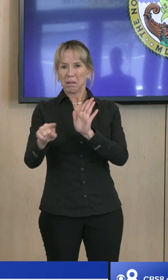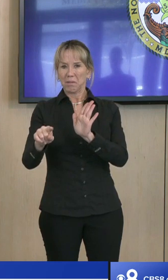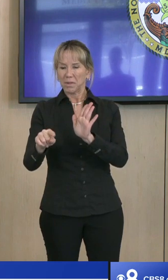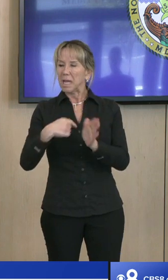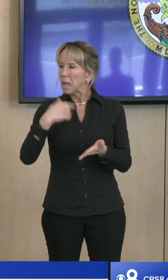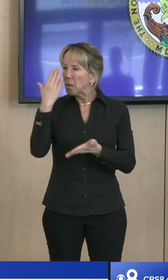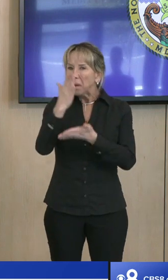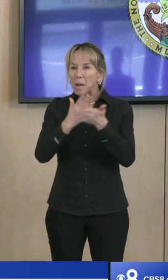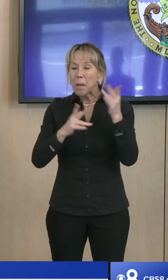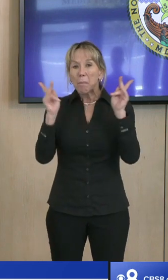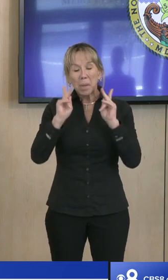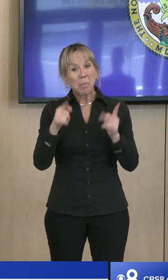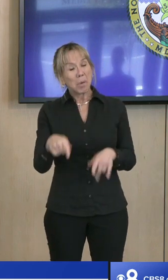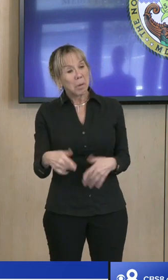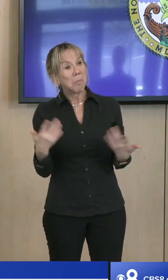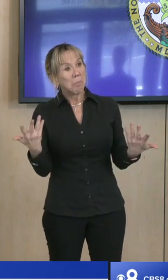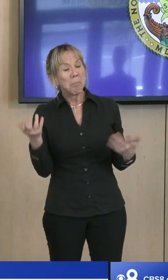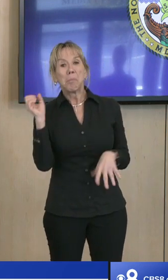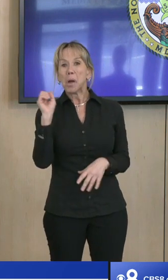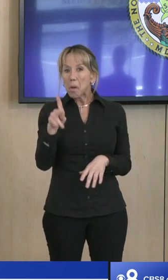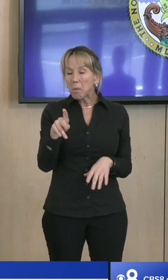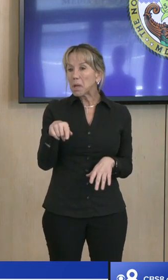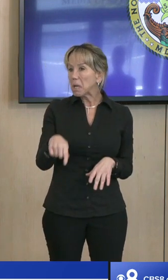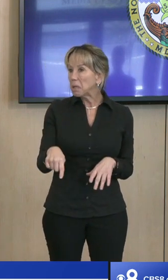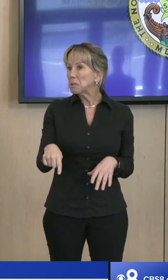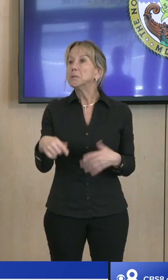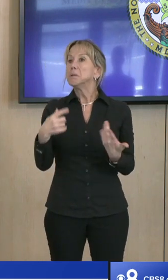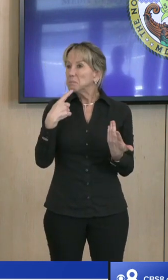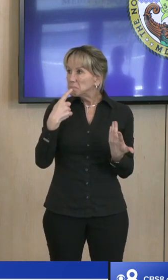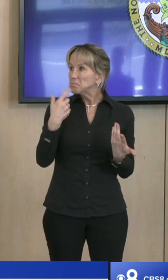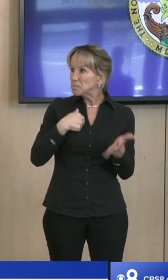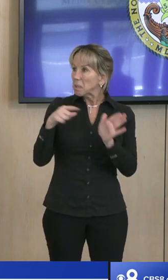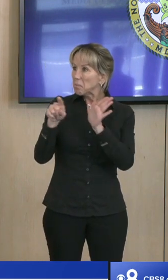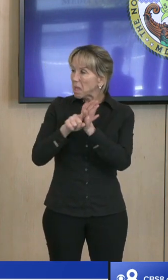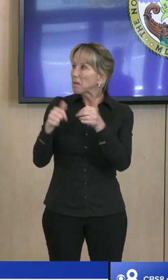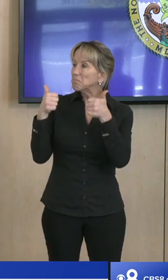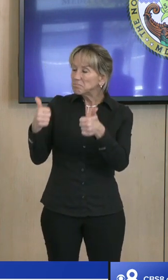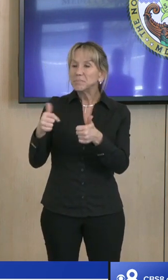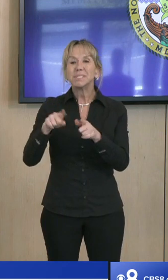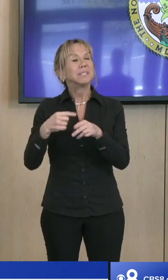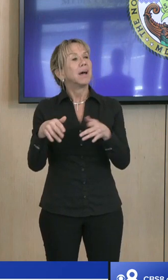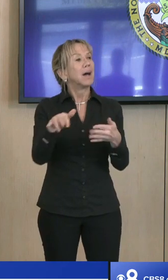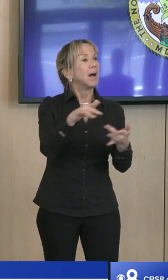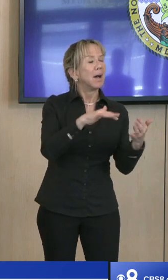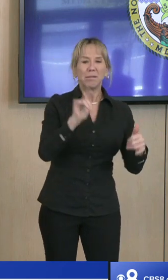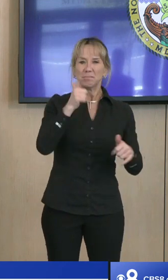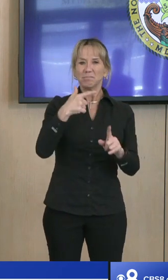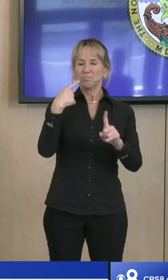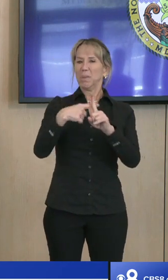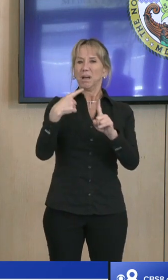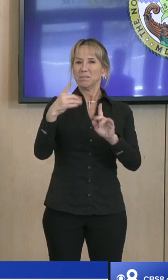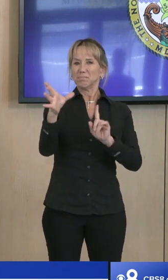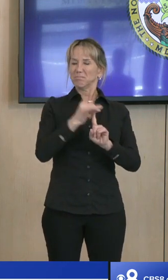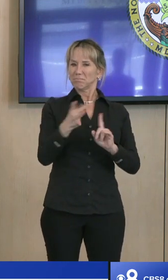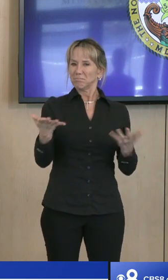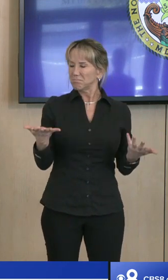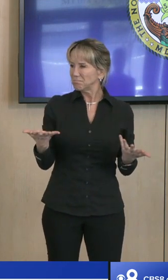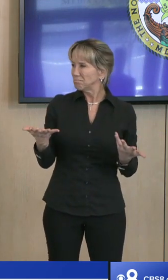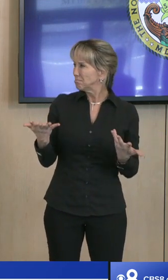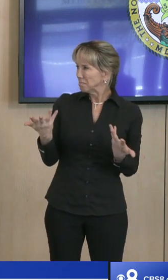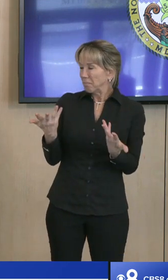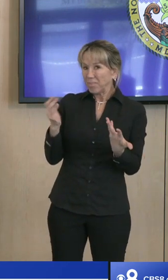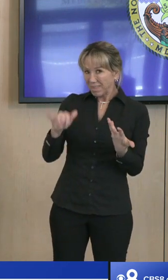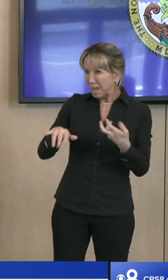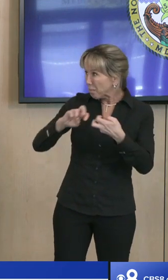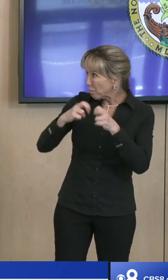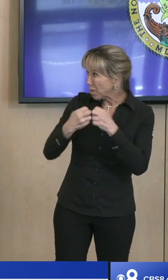tested negative, they get a second test down the line and are positive, which of course is concerning if they leave their home for any essential need. Is that an issue